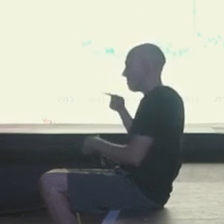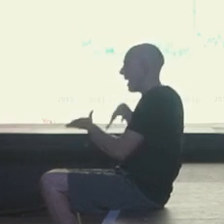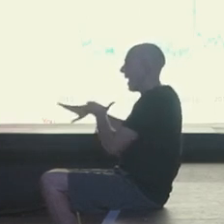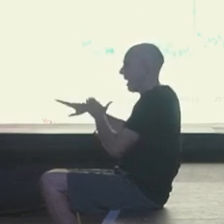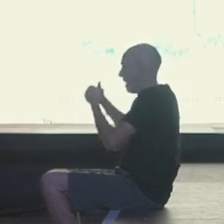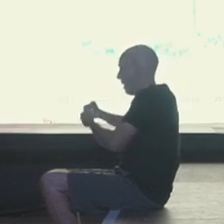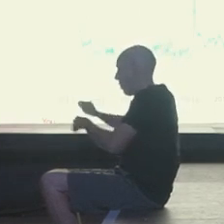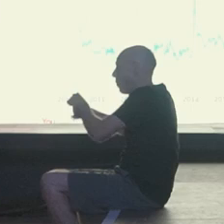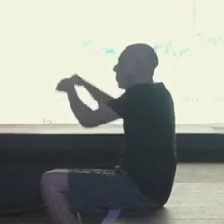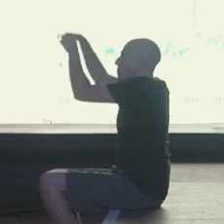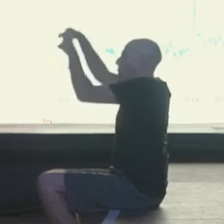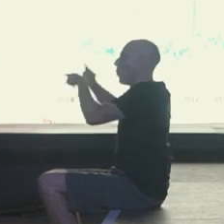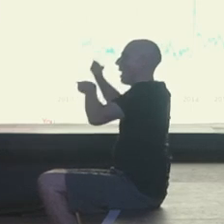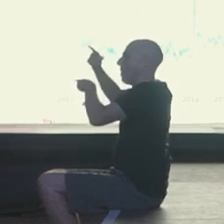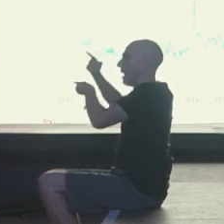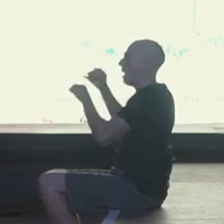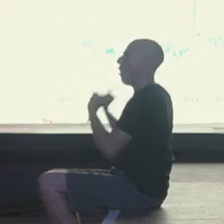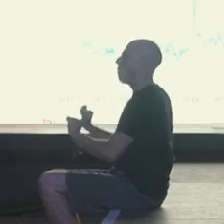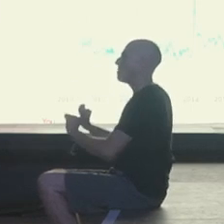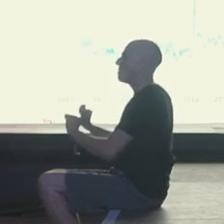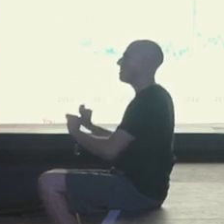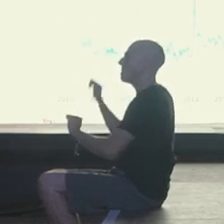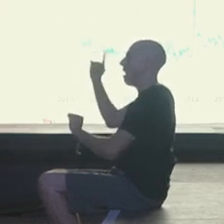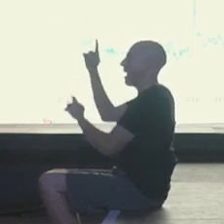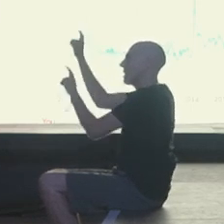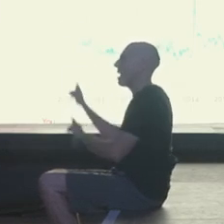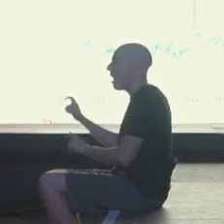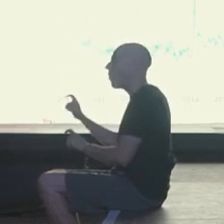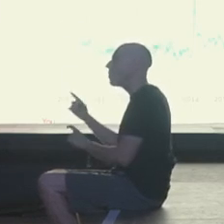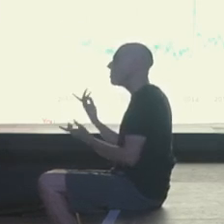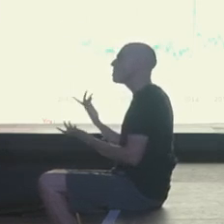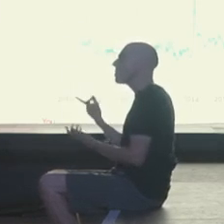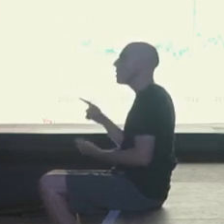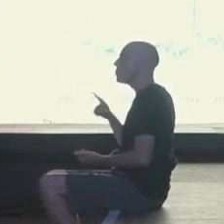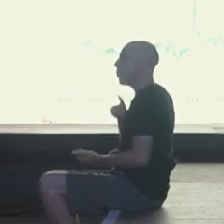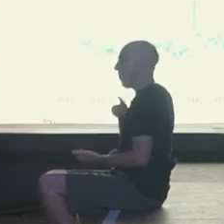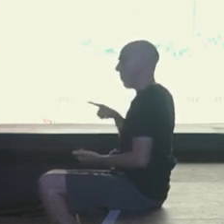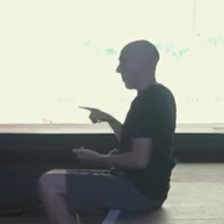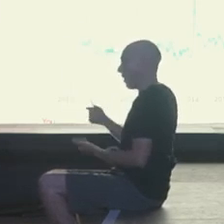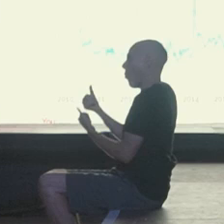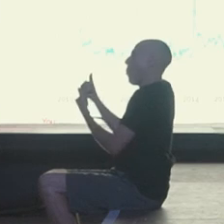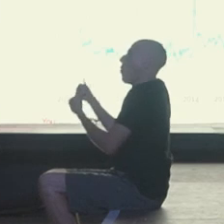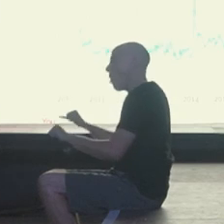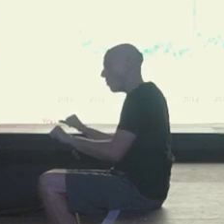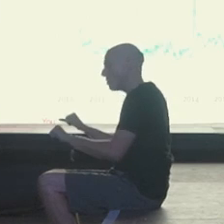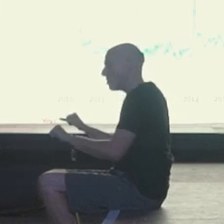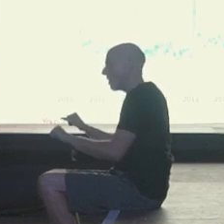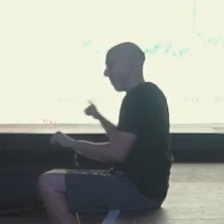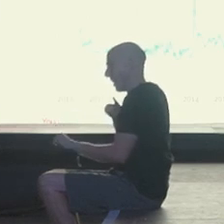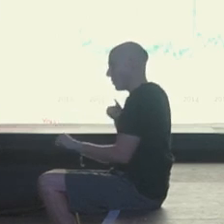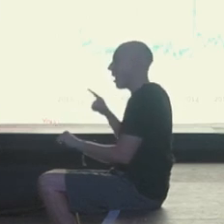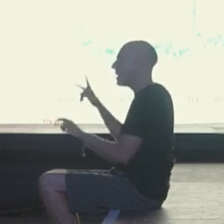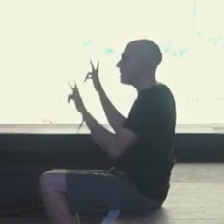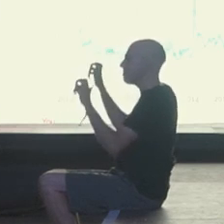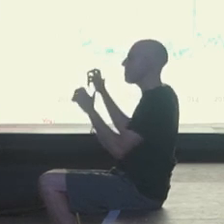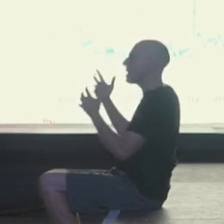I do a bit, but we don't care about what feels right. We want to actually do what makes a difference for animals. And for us, we think that's taking civil